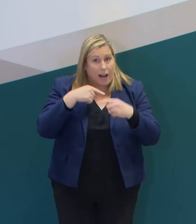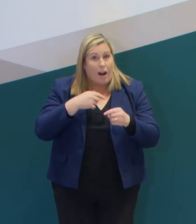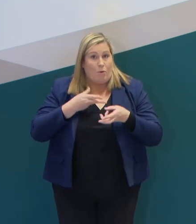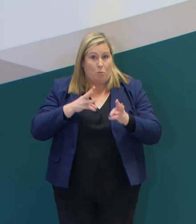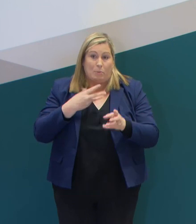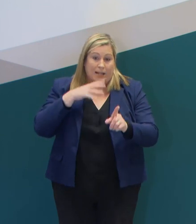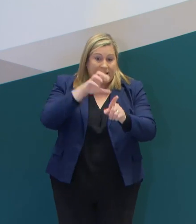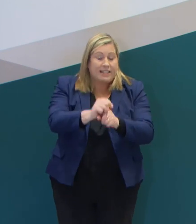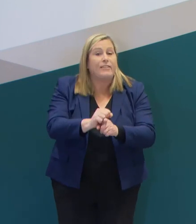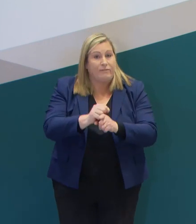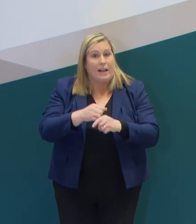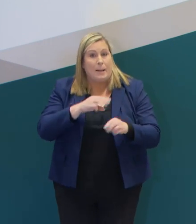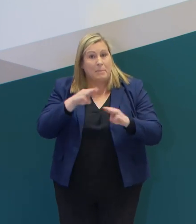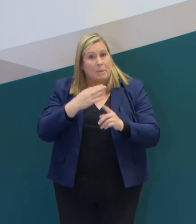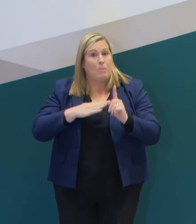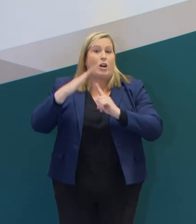weeks.